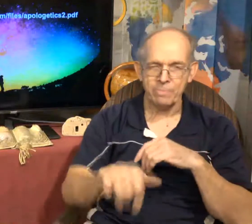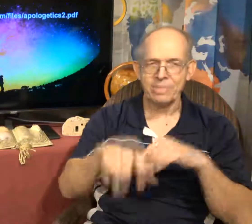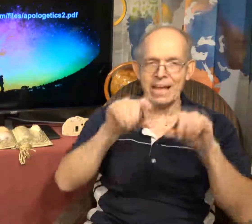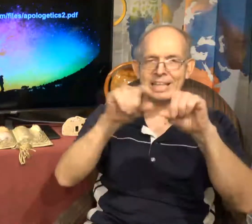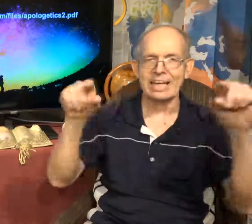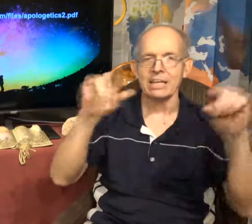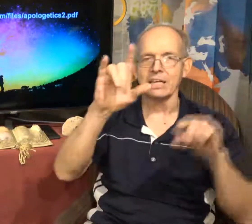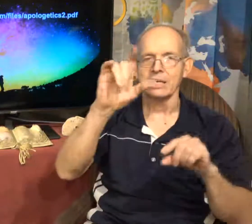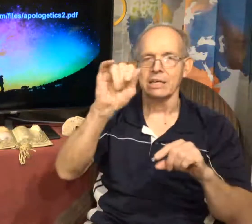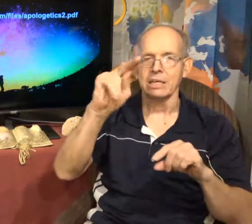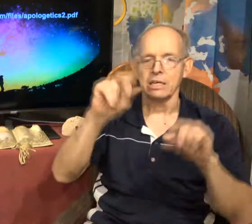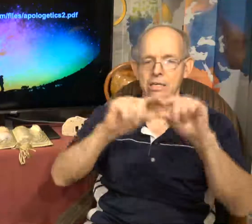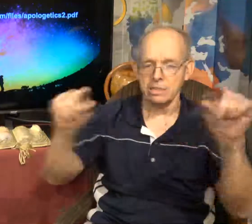That